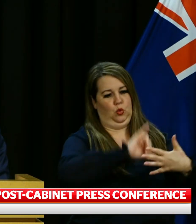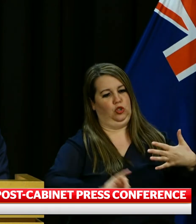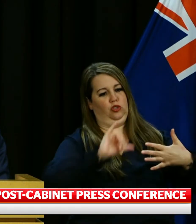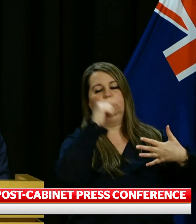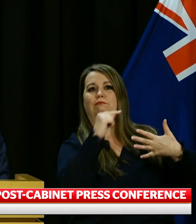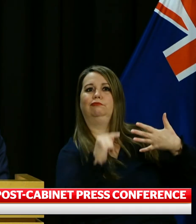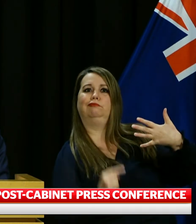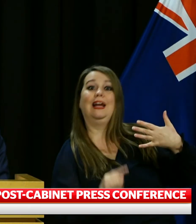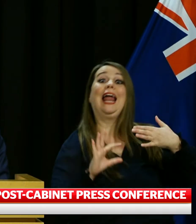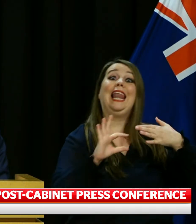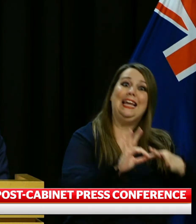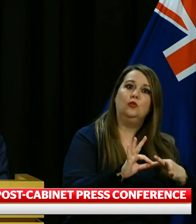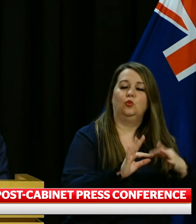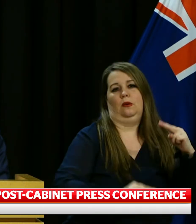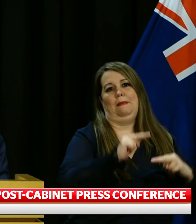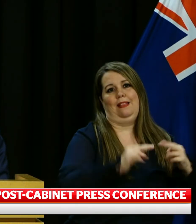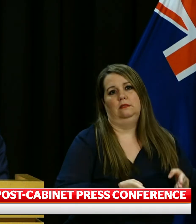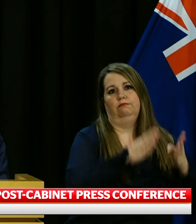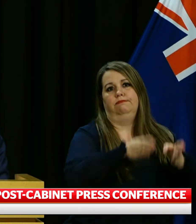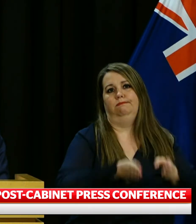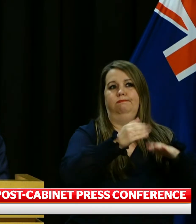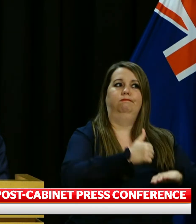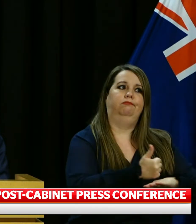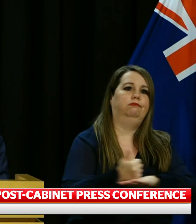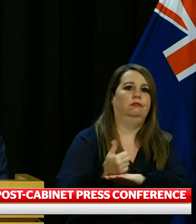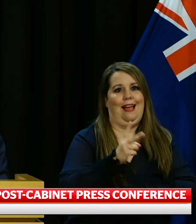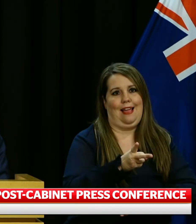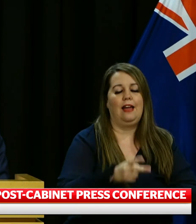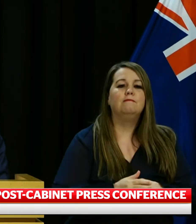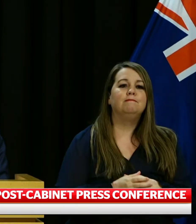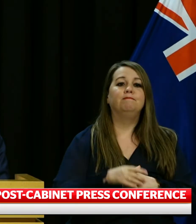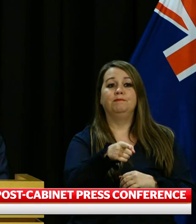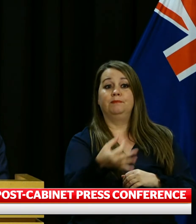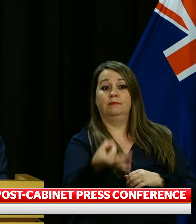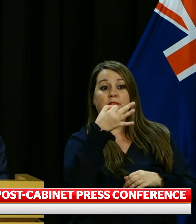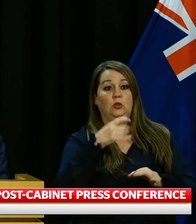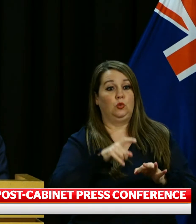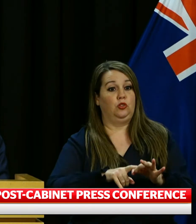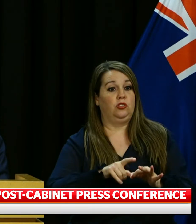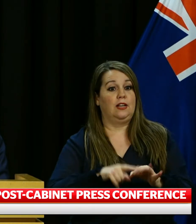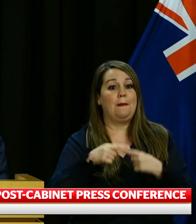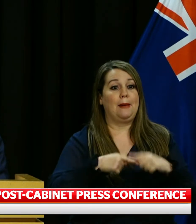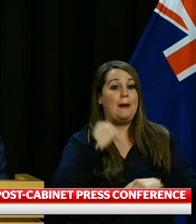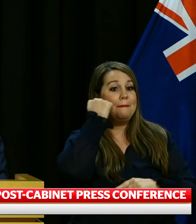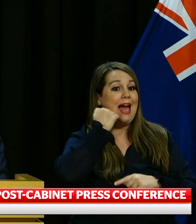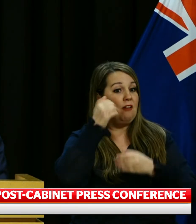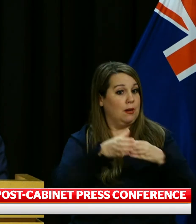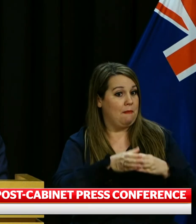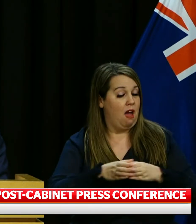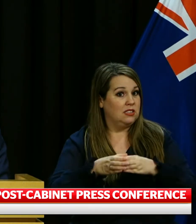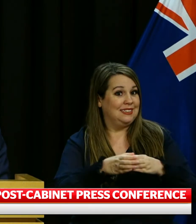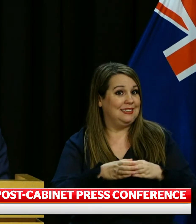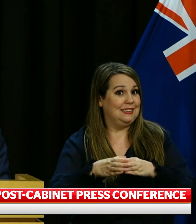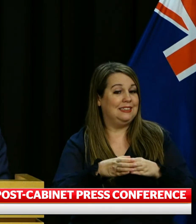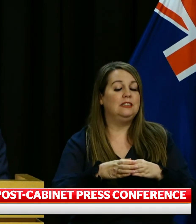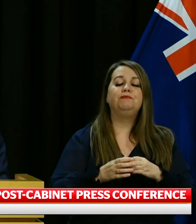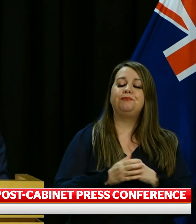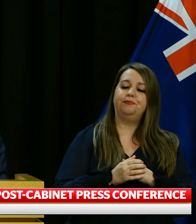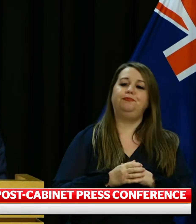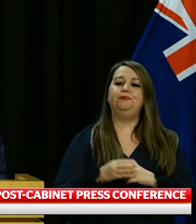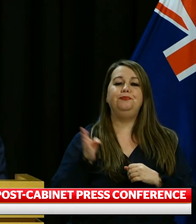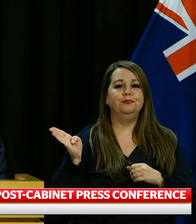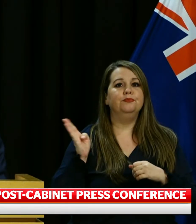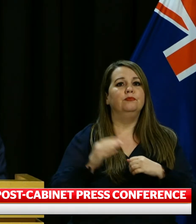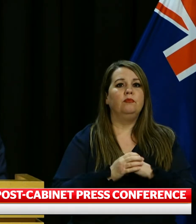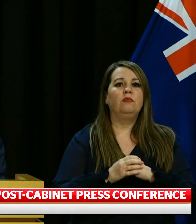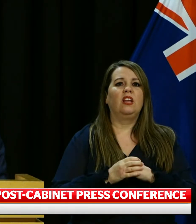of the Māori Party as part of some sort of greater left bloc that might form government after the next election? No, not at all. I think people should vote for the